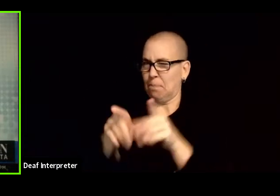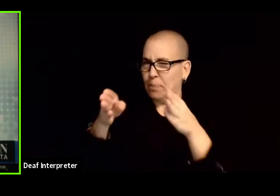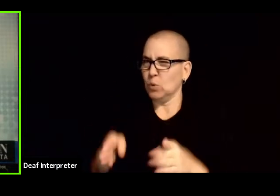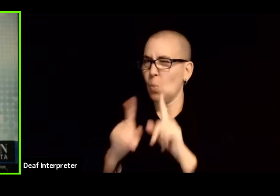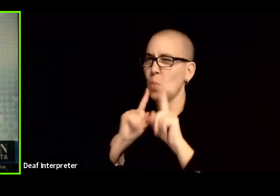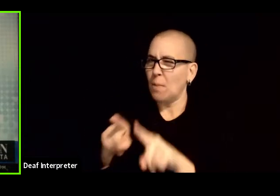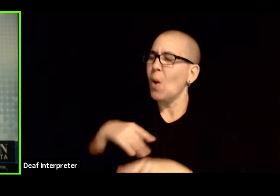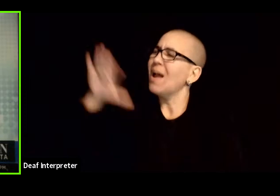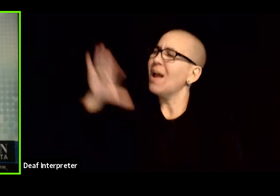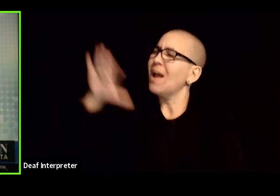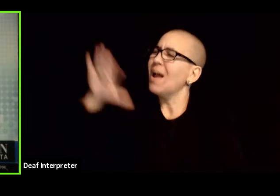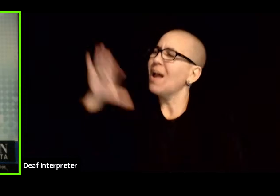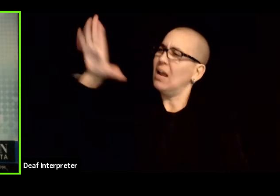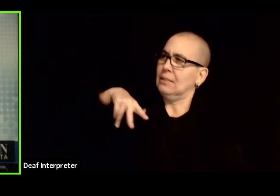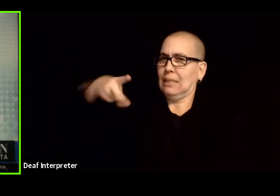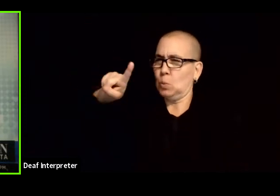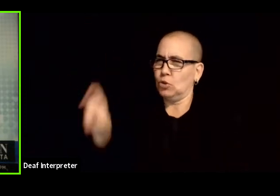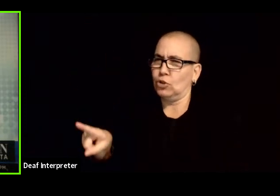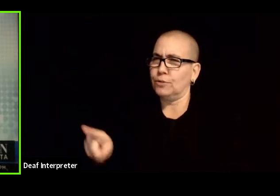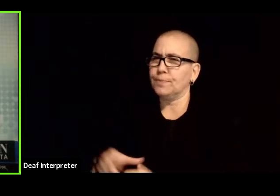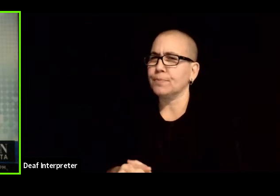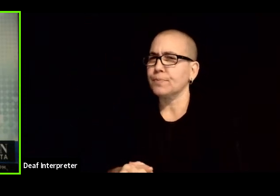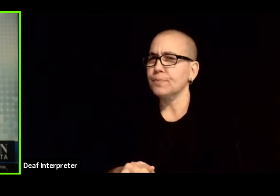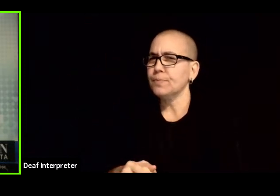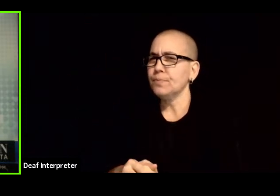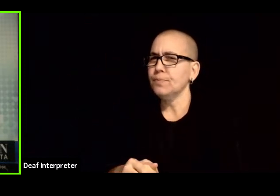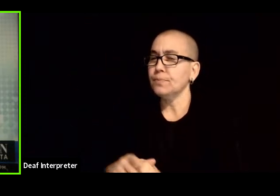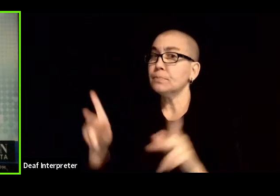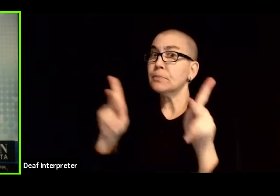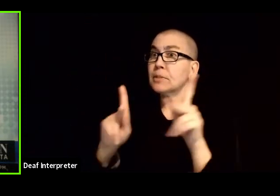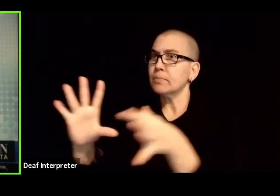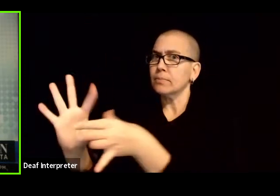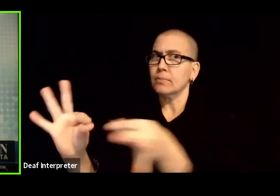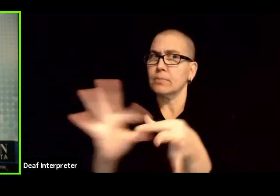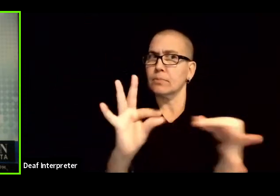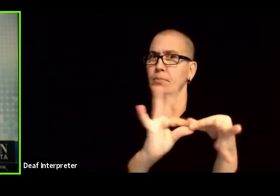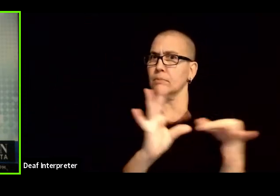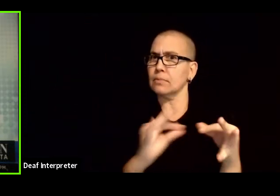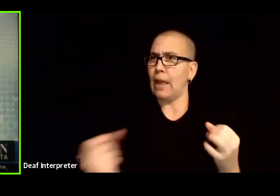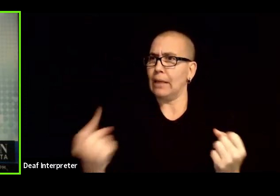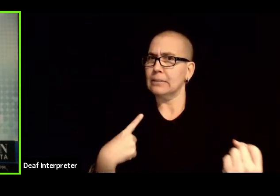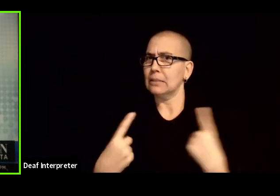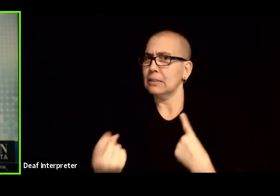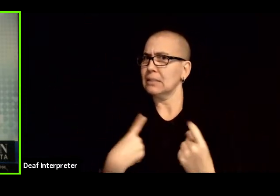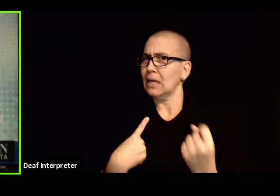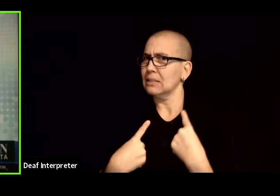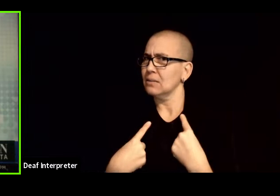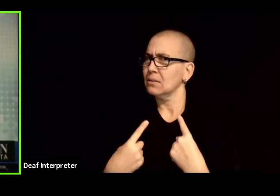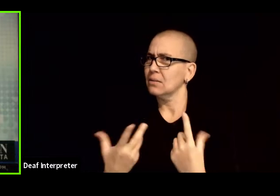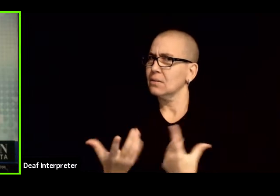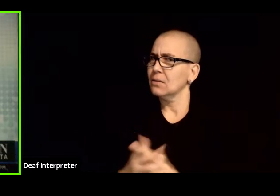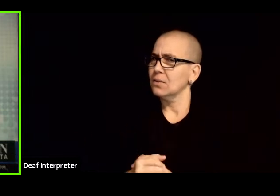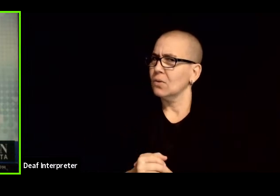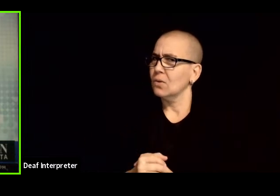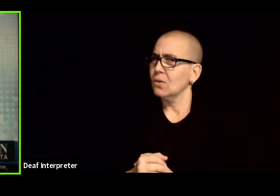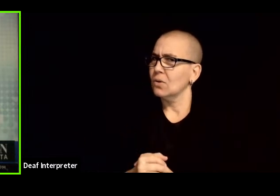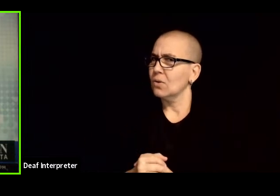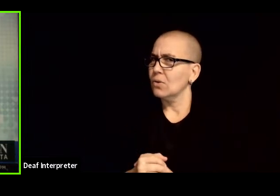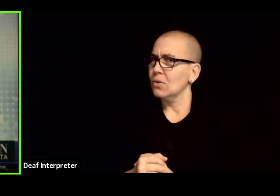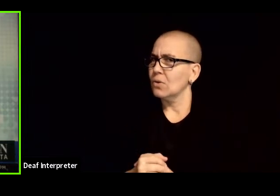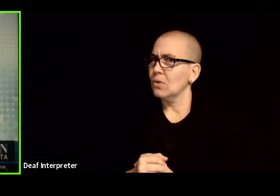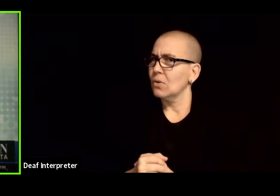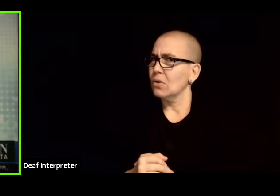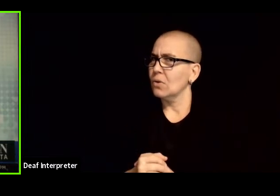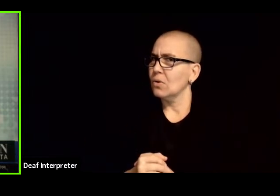asking about, apparently there was a statement that there might be 25,000 people at a rally for President